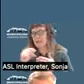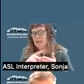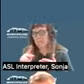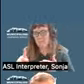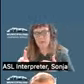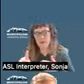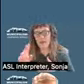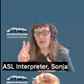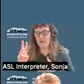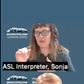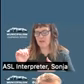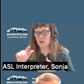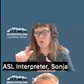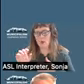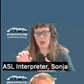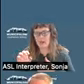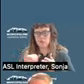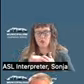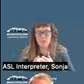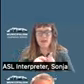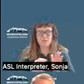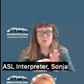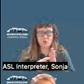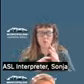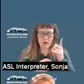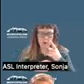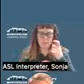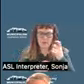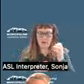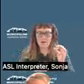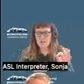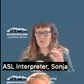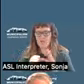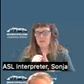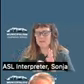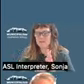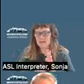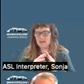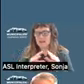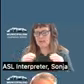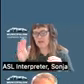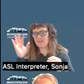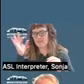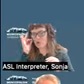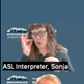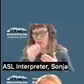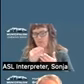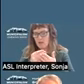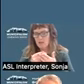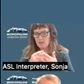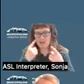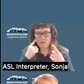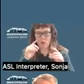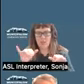which was required because of the state and federal funding going into the project and so